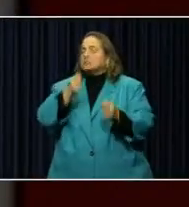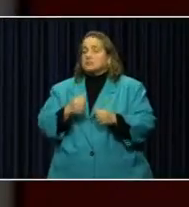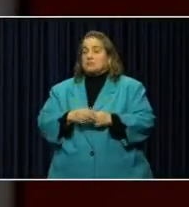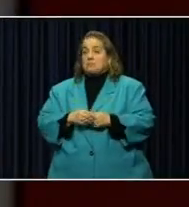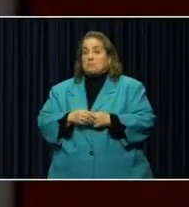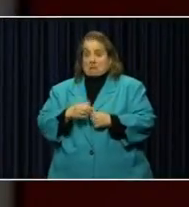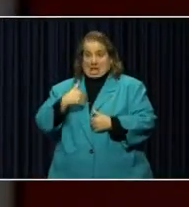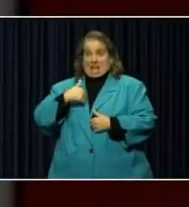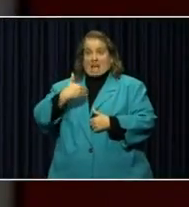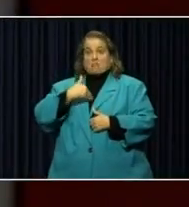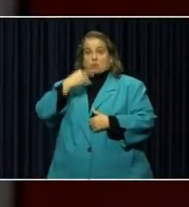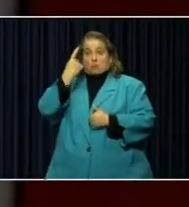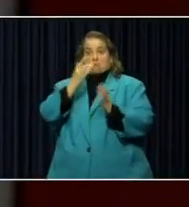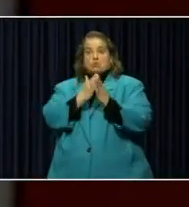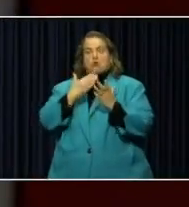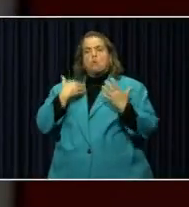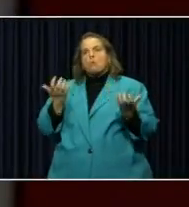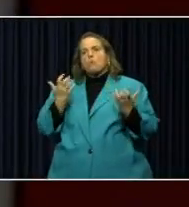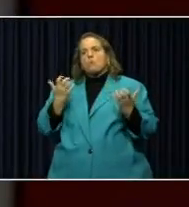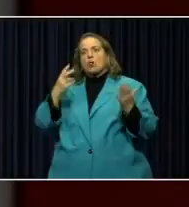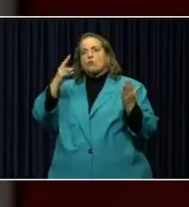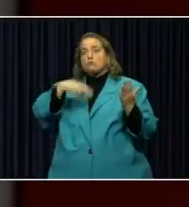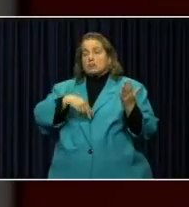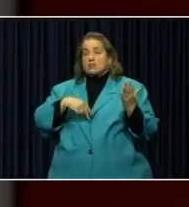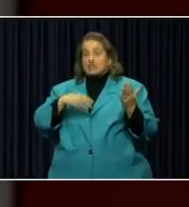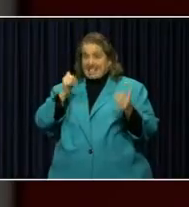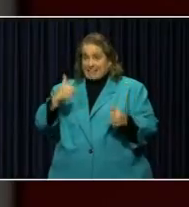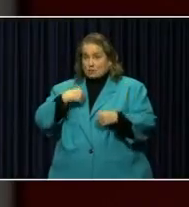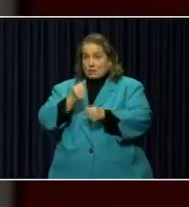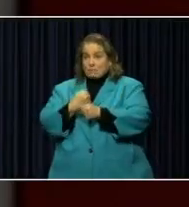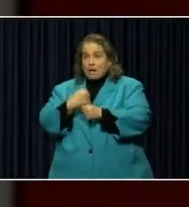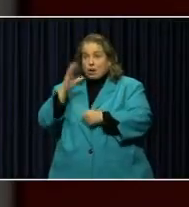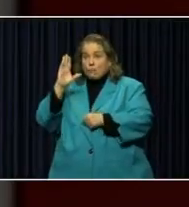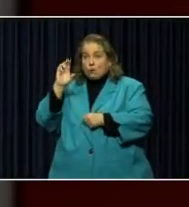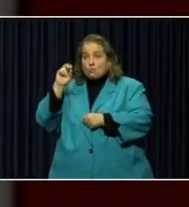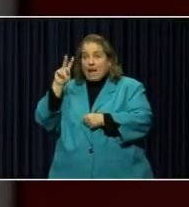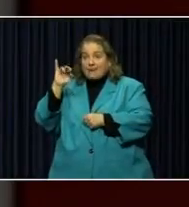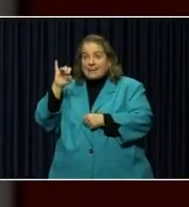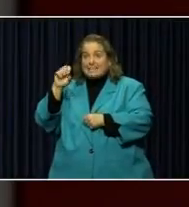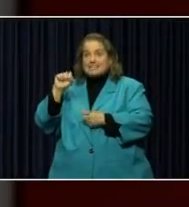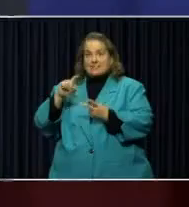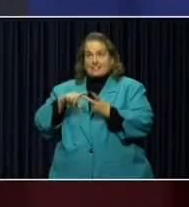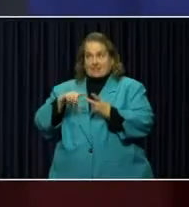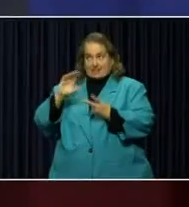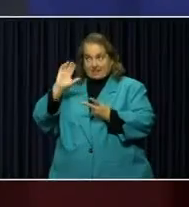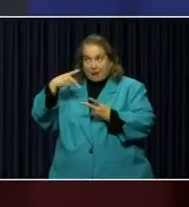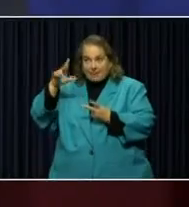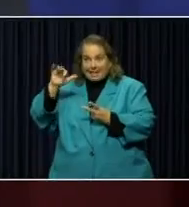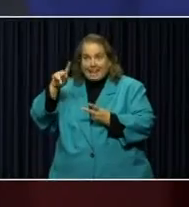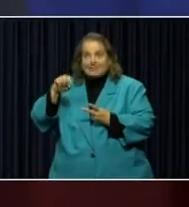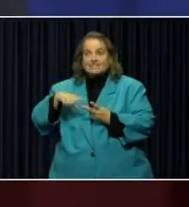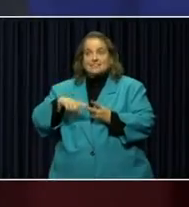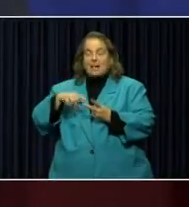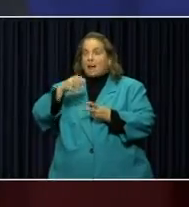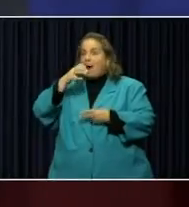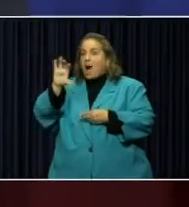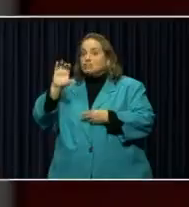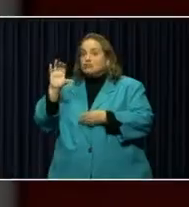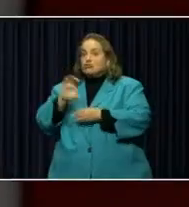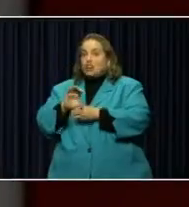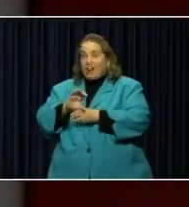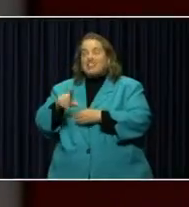book I want to read, and maybe we can make brownies or cupcakes, hot chocolate. Yeah, I'm all in for